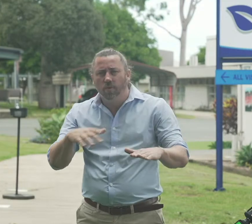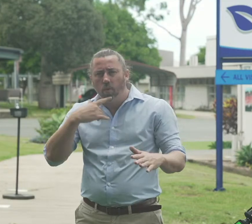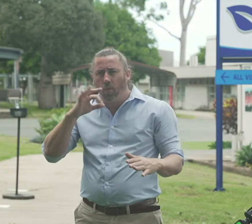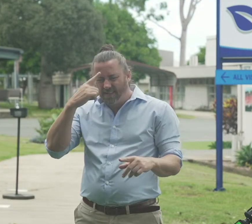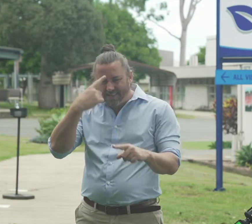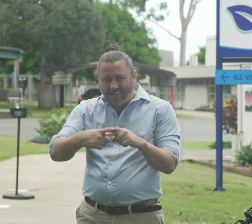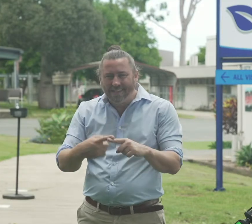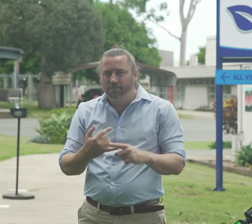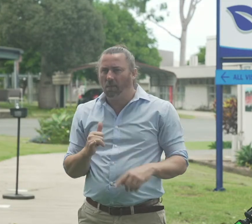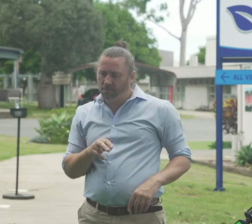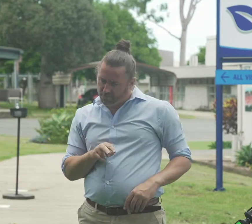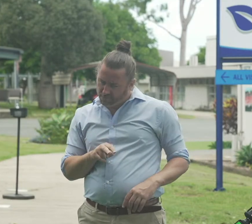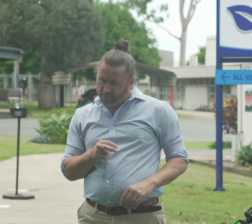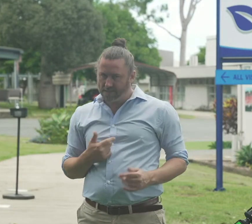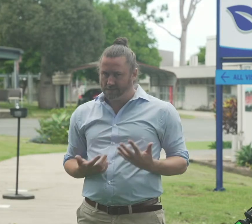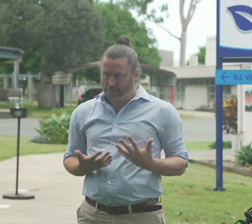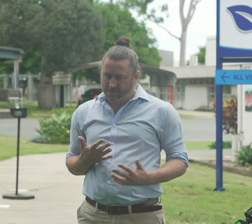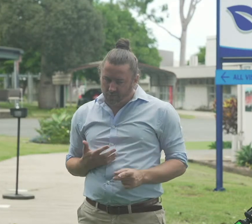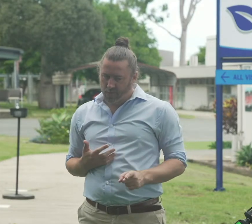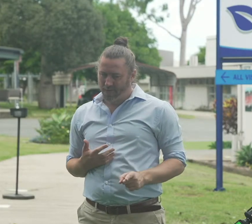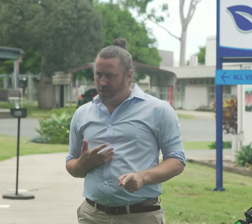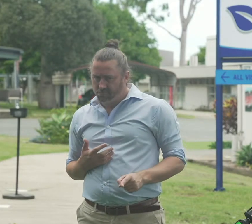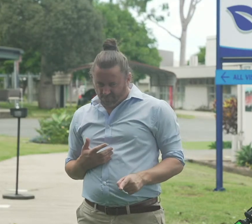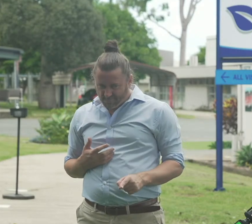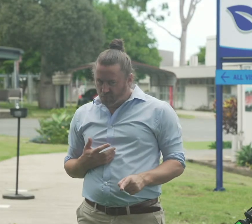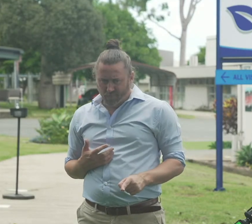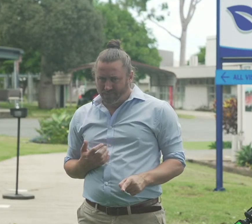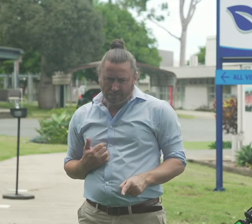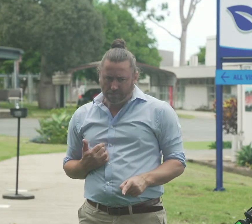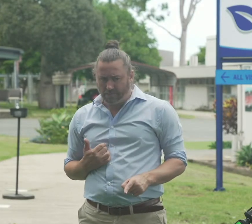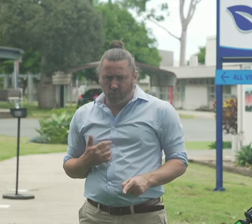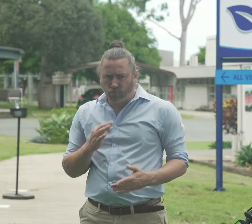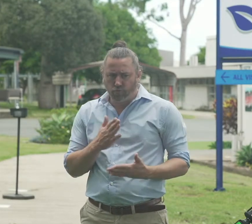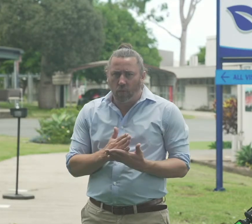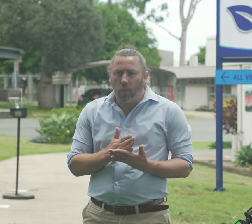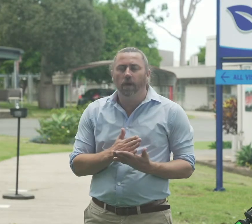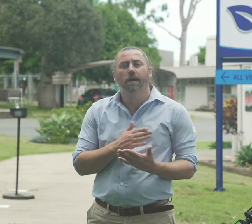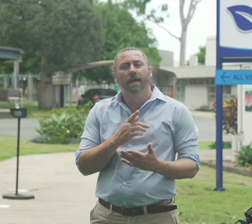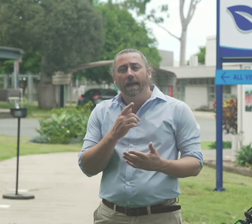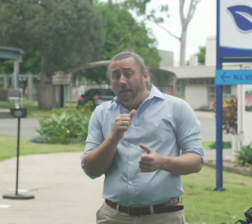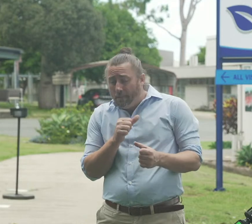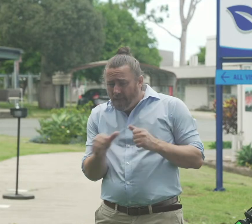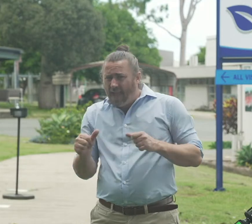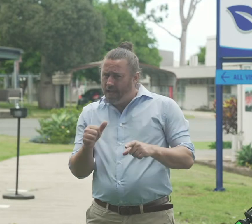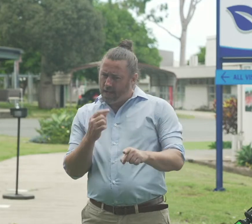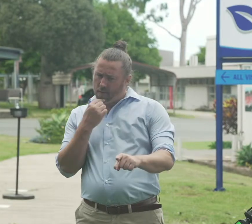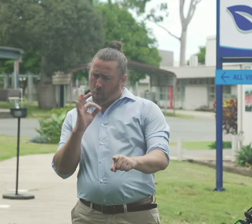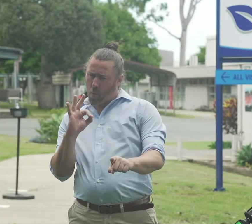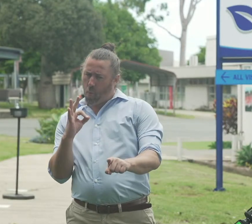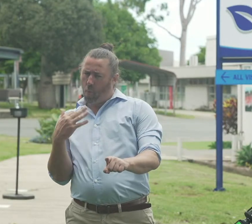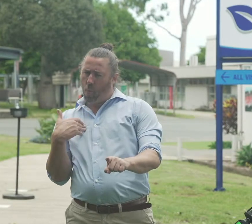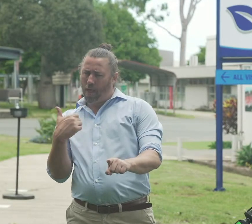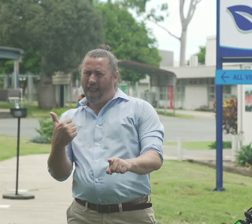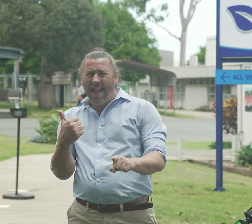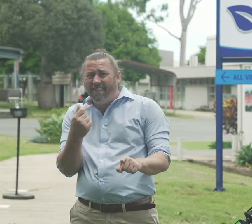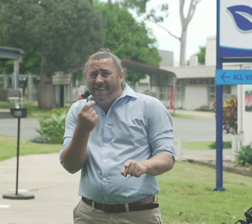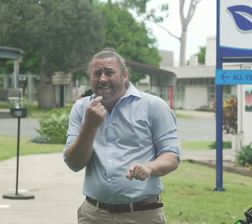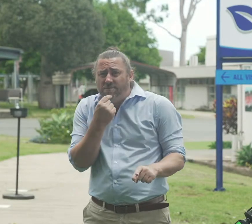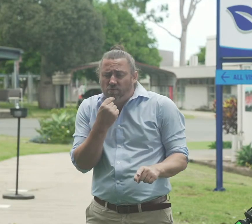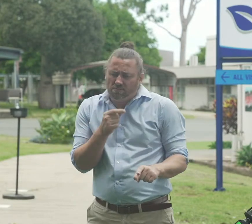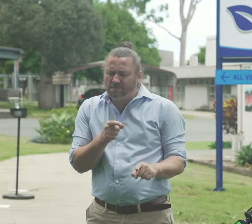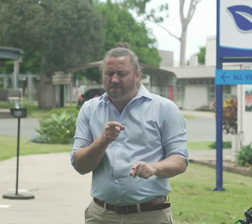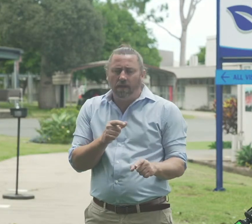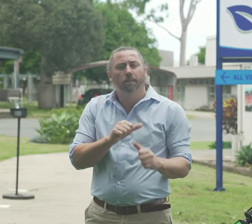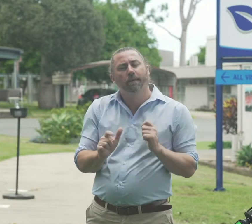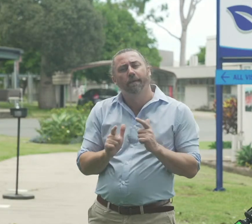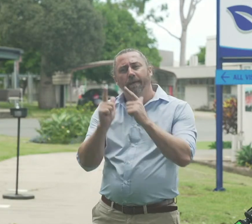may be difficult to recognise COVID-19 in children, but we would prefer if any child gets at all unwell that they get tested in